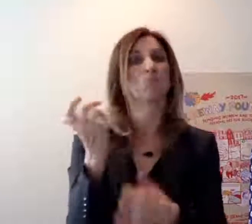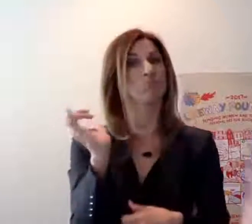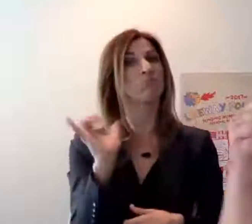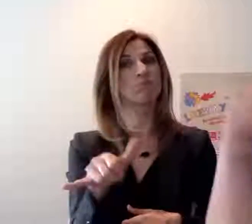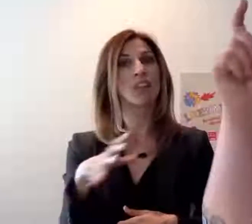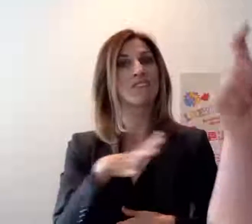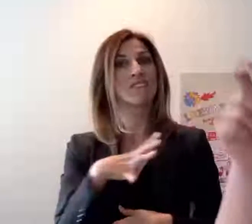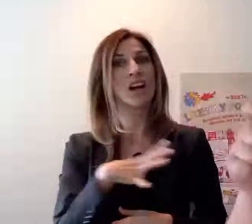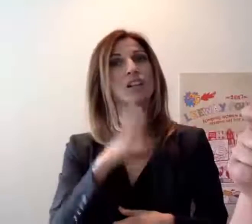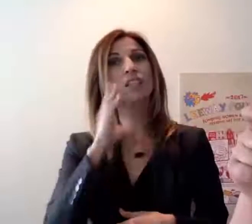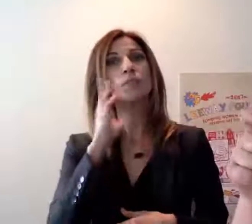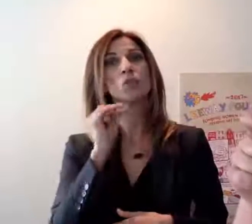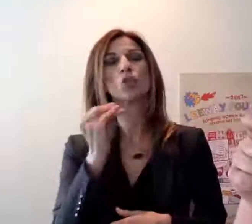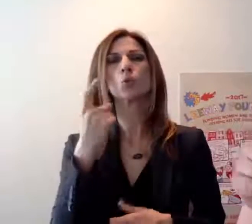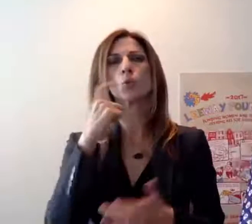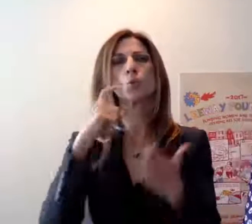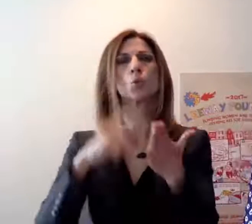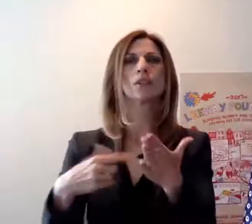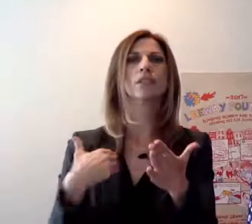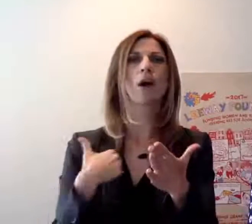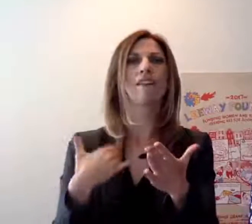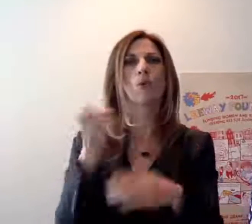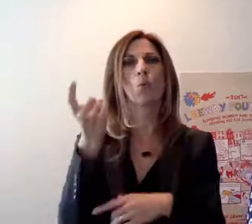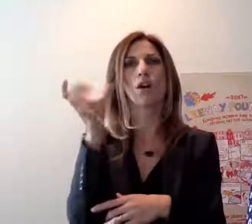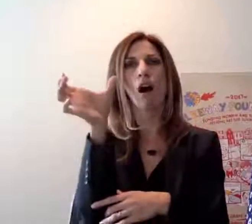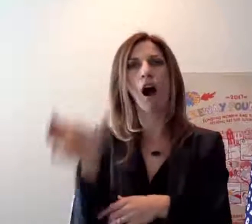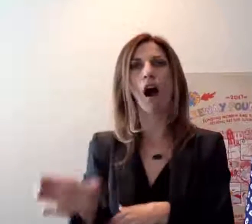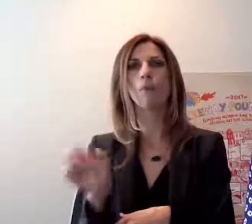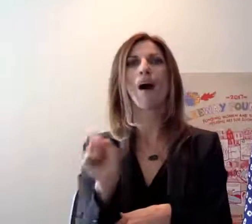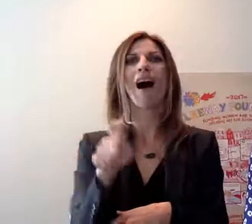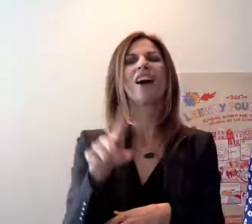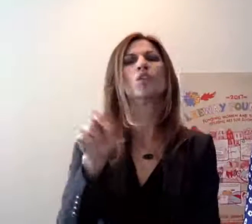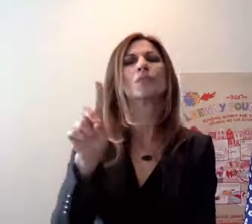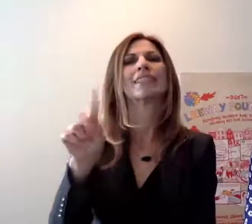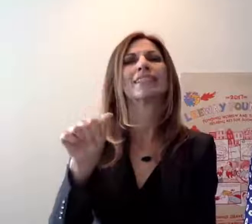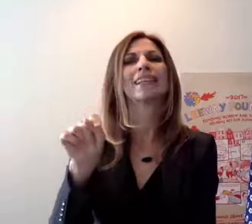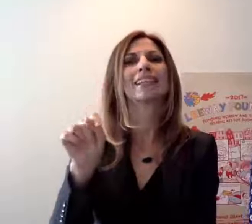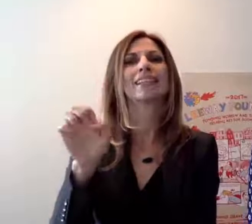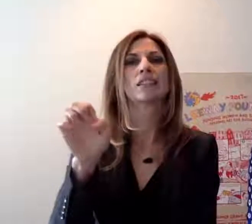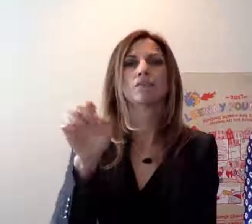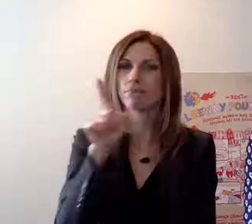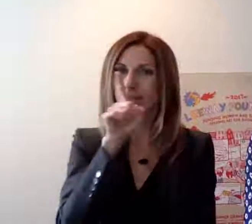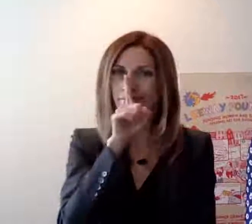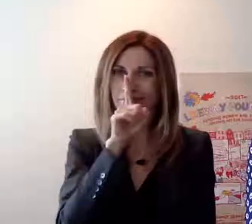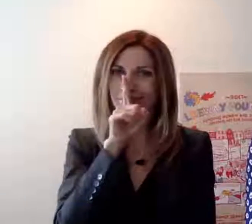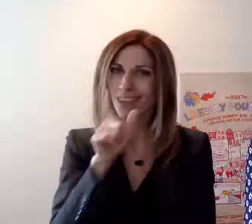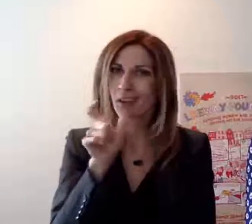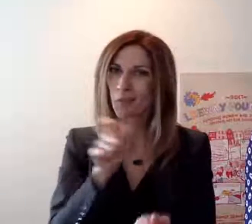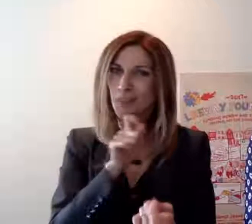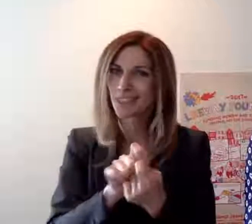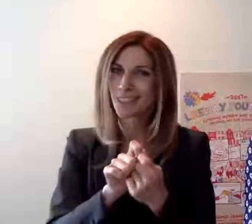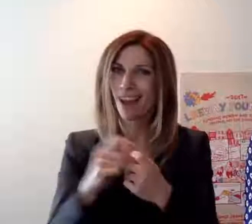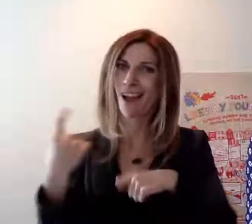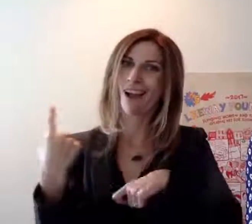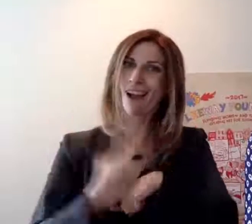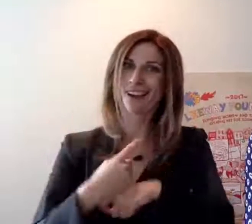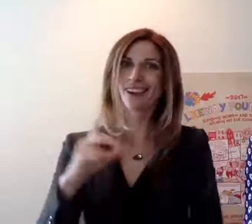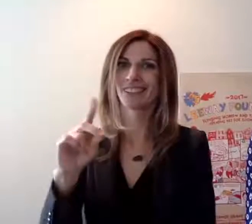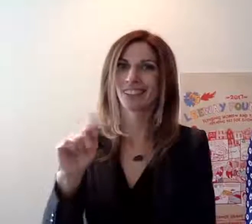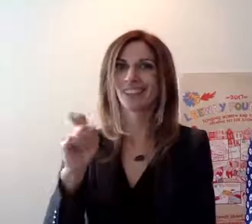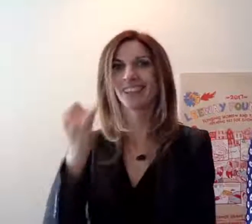For these experiences, you'll notice that there is a column where it asks you for the dates of the experience. It doesn't have to be an exact date if it was a